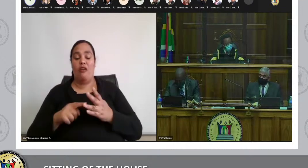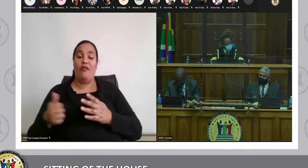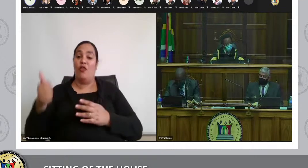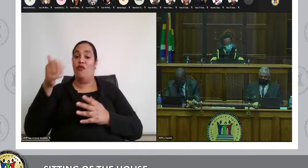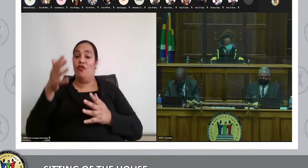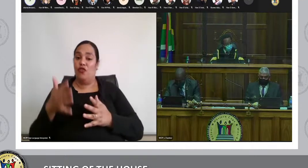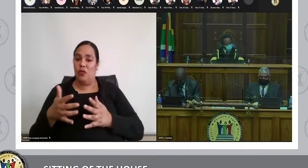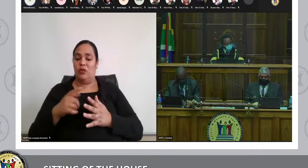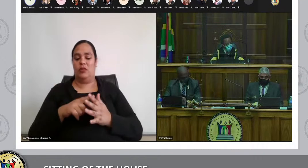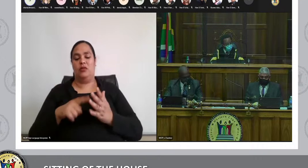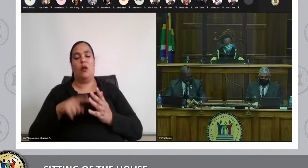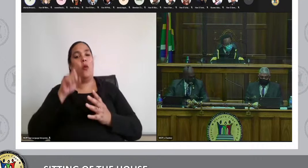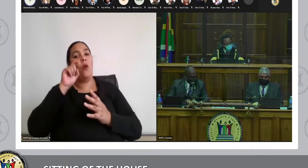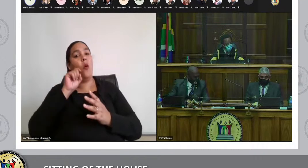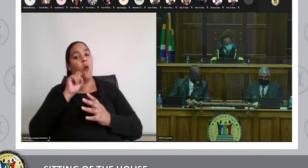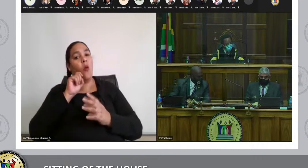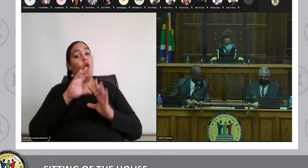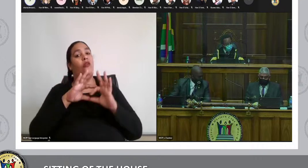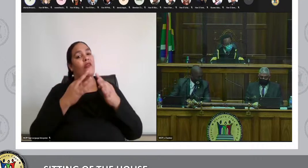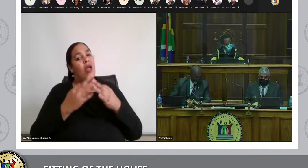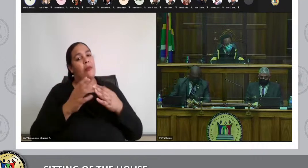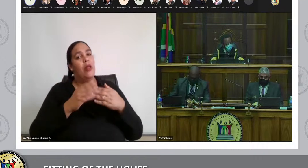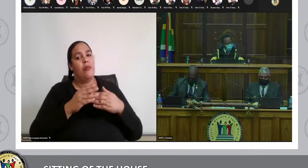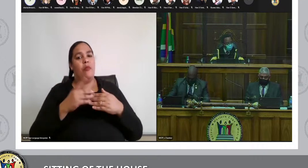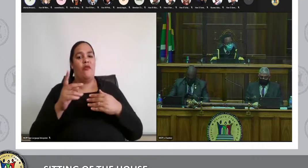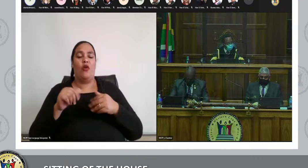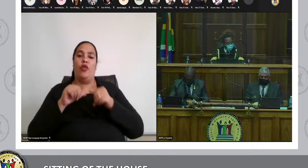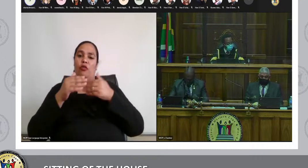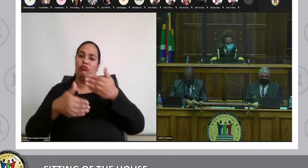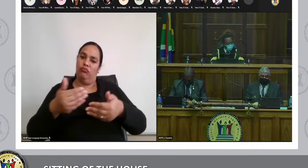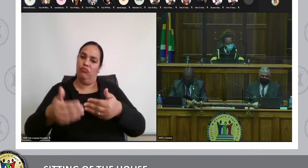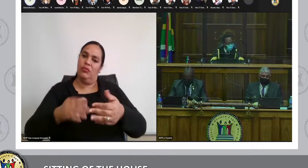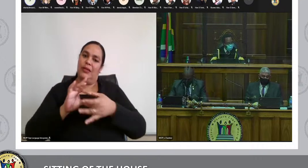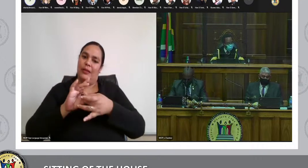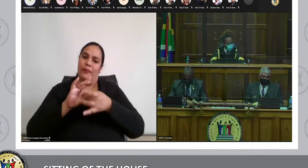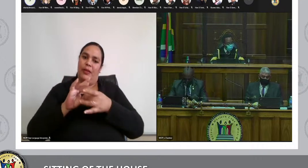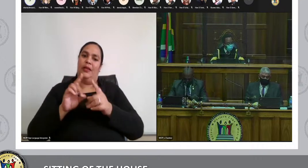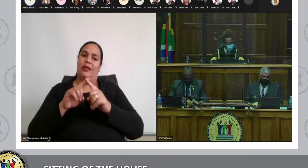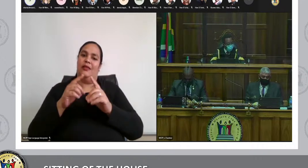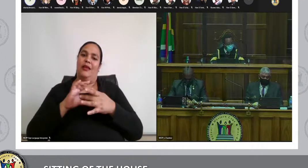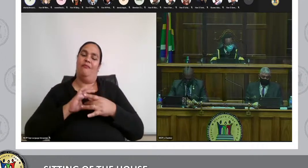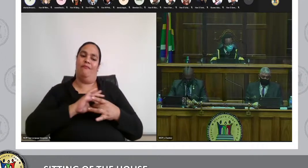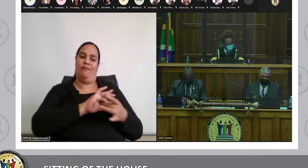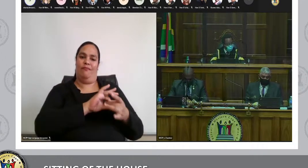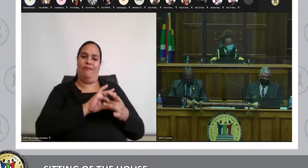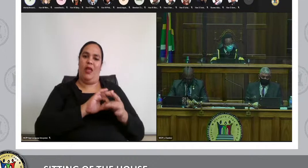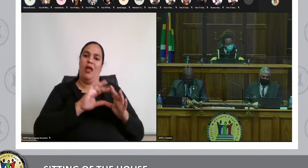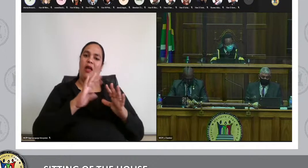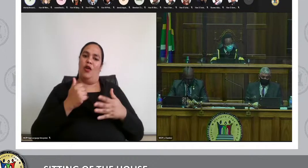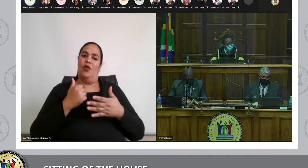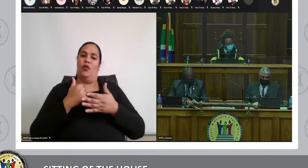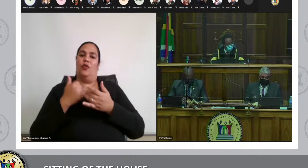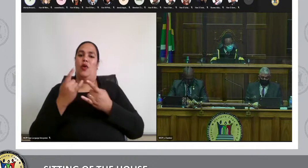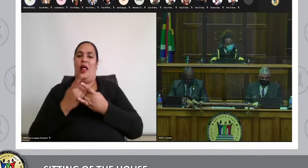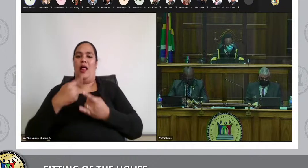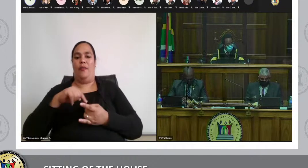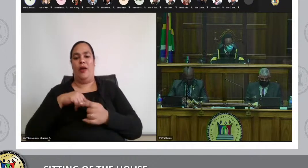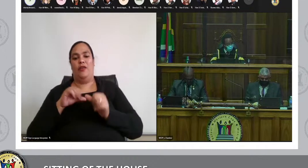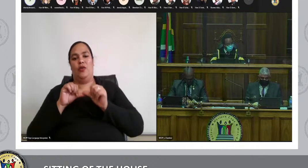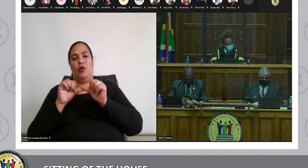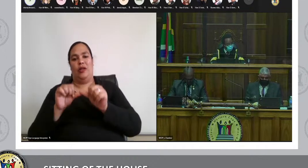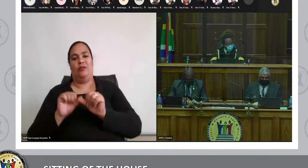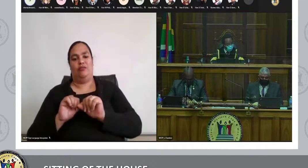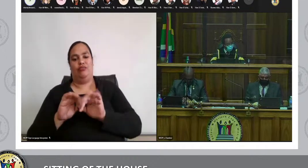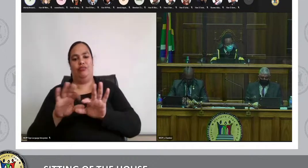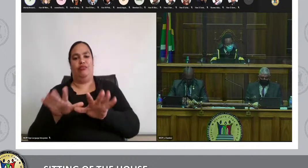officials, older family members for their ongoing commitment and devotion in helping us to contain the spread of